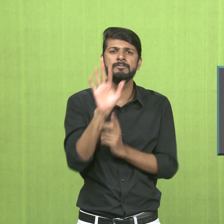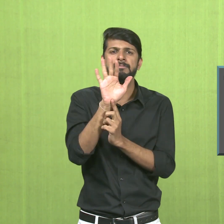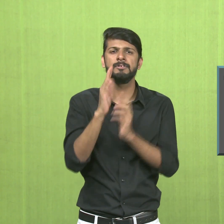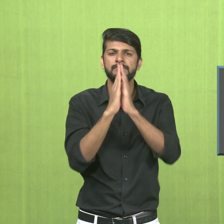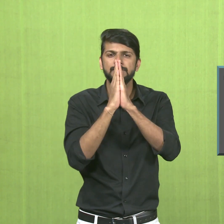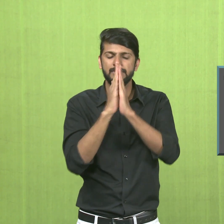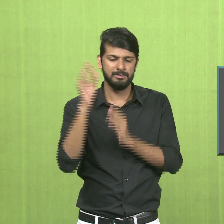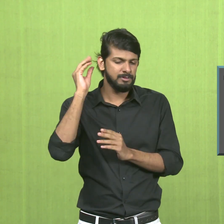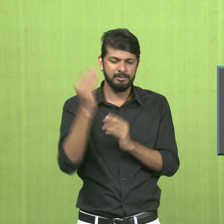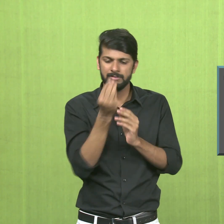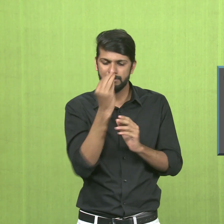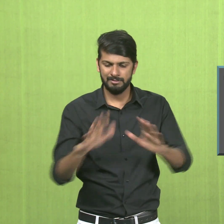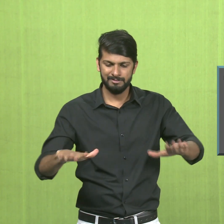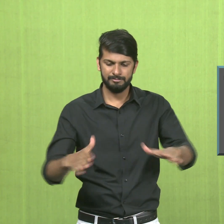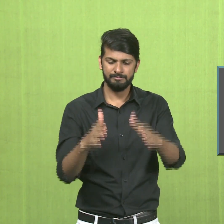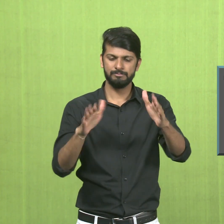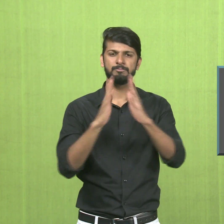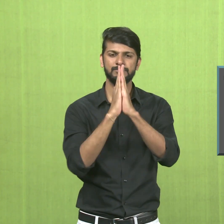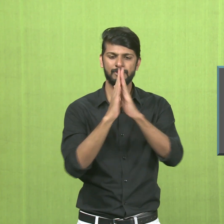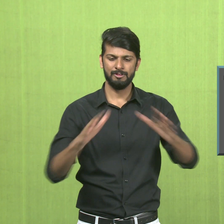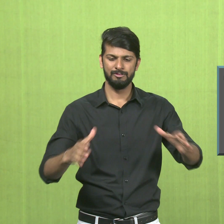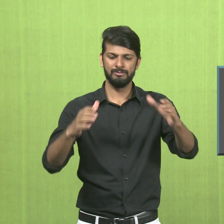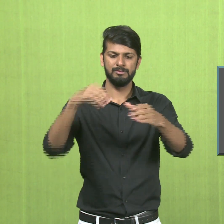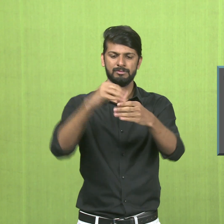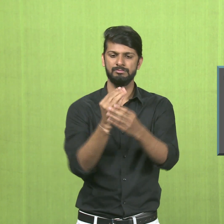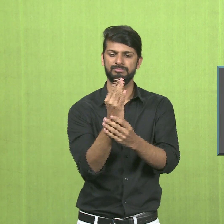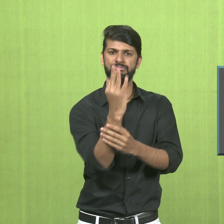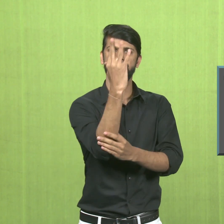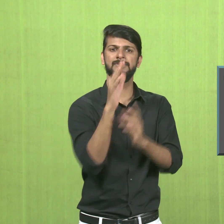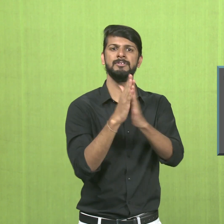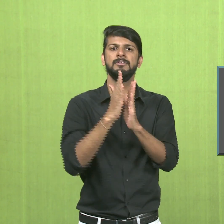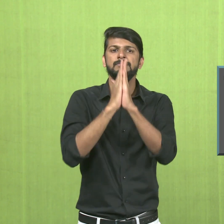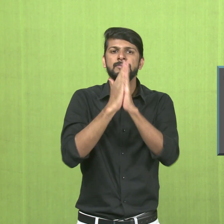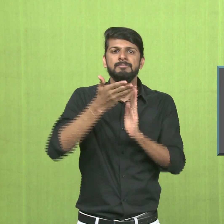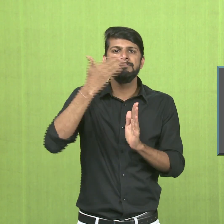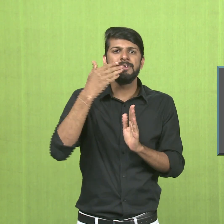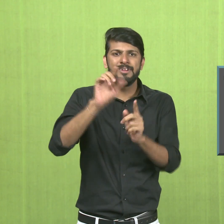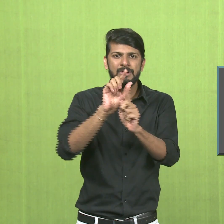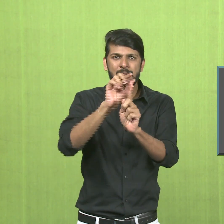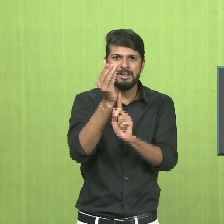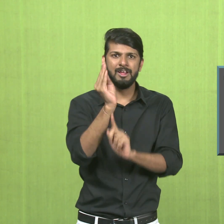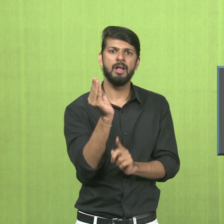Then they have the tulsi plant, which is considered holy, used in